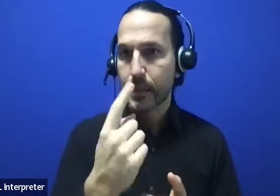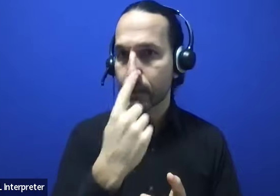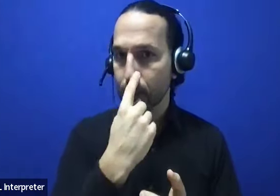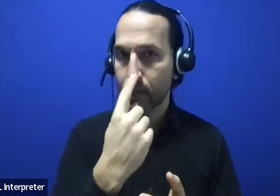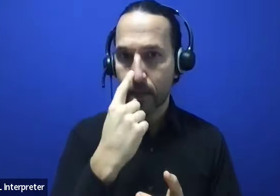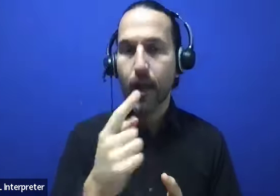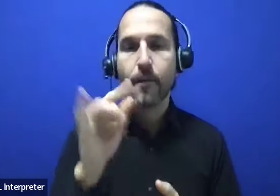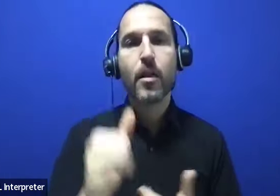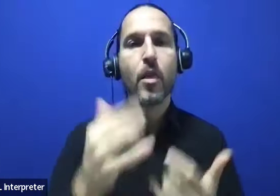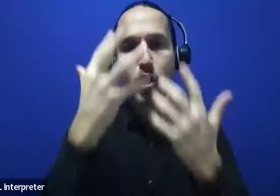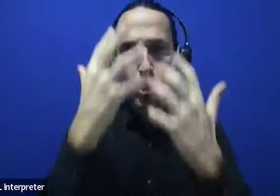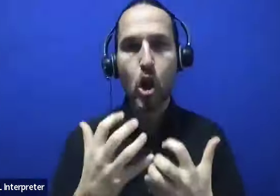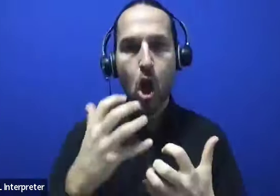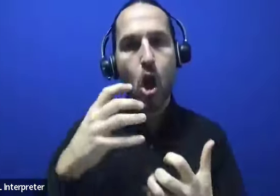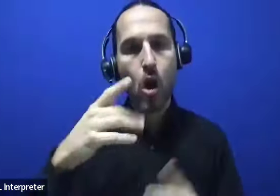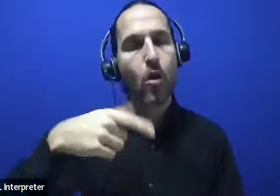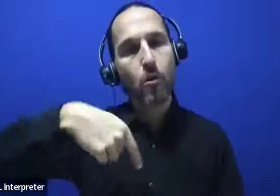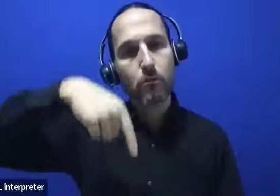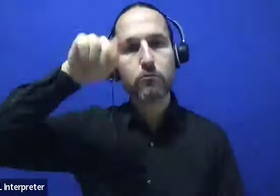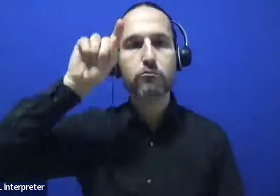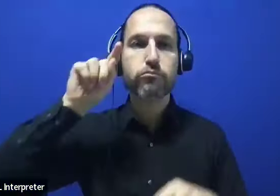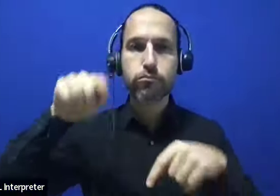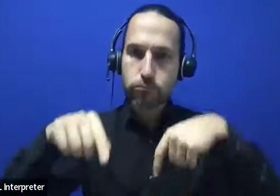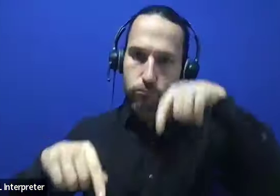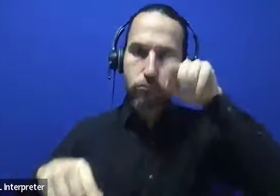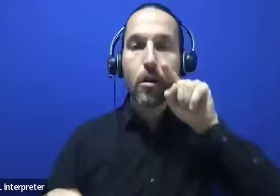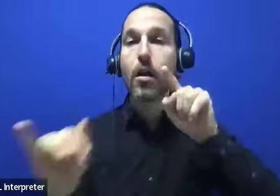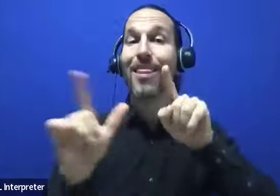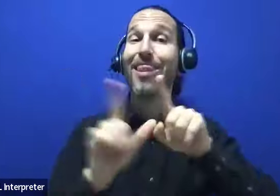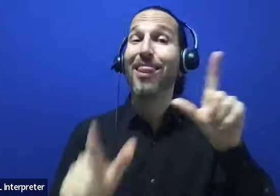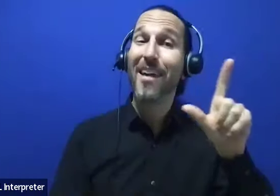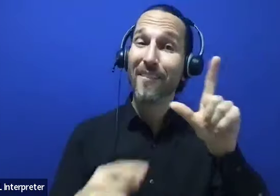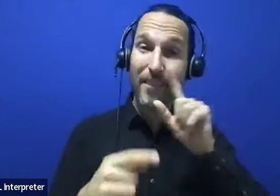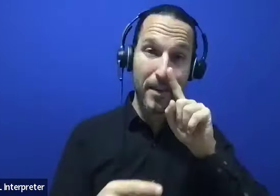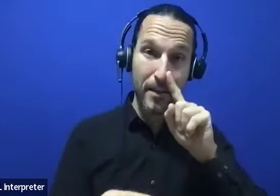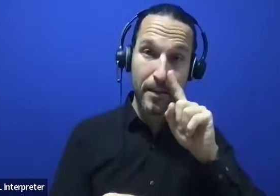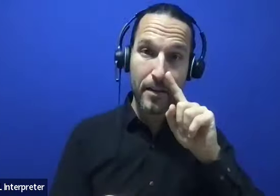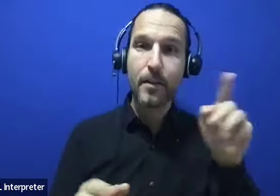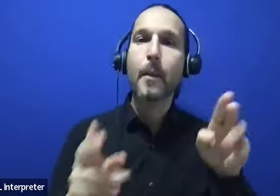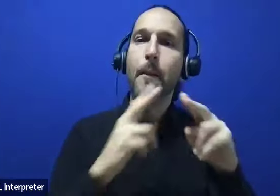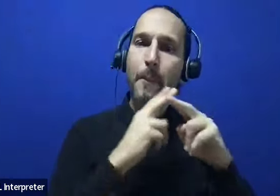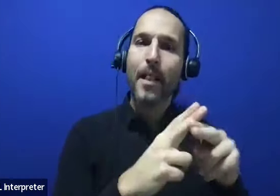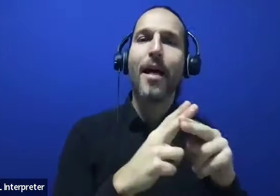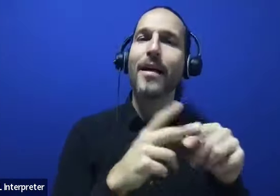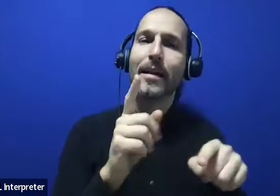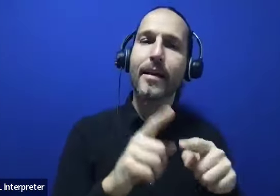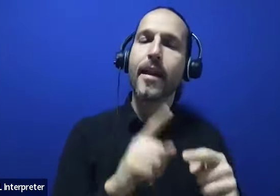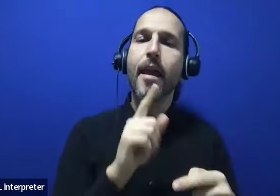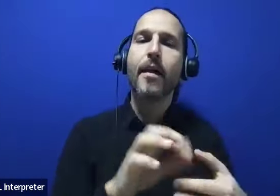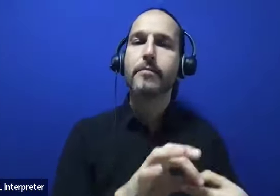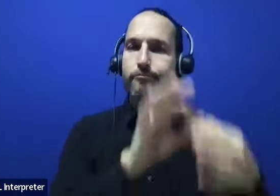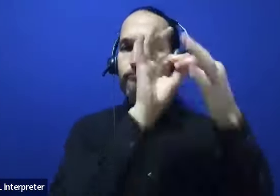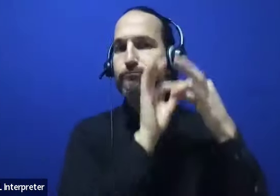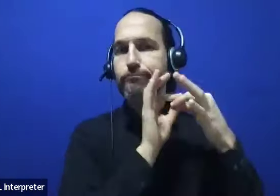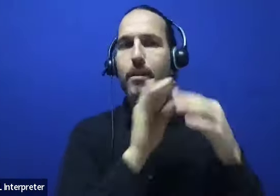dark passages that go back. On the left side, it's blocked. It doesn't go all the way back to the throat. That's choanal